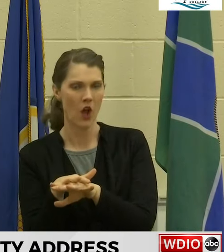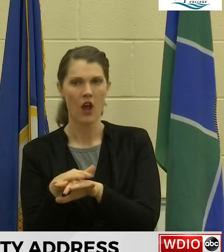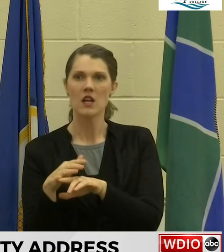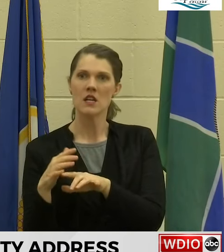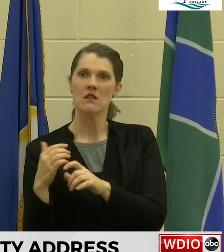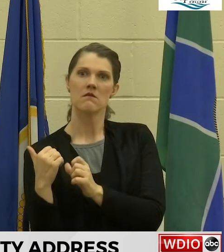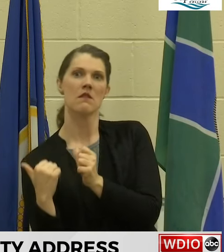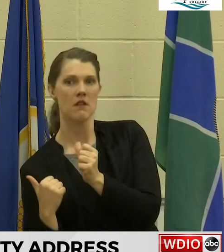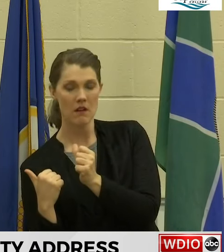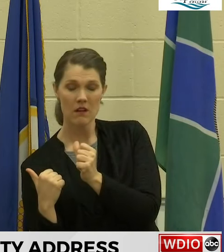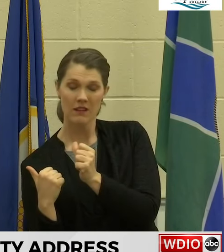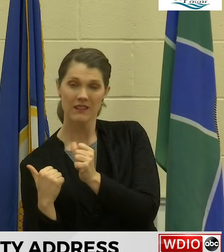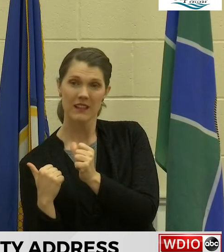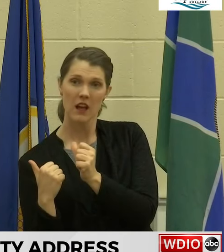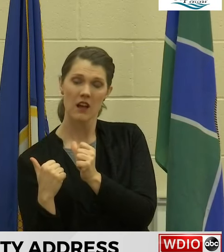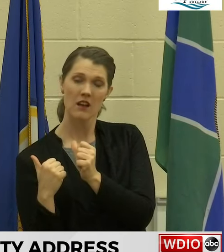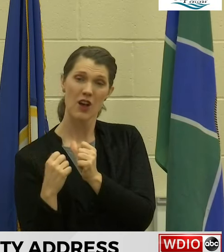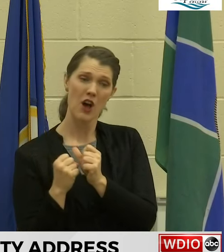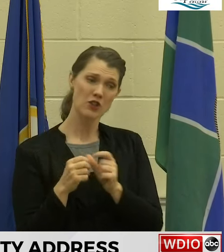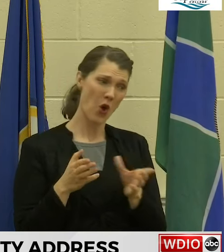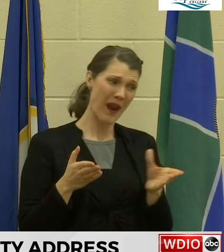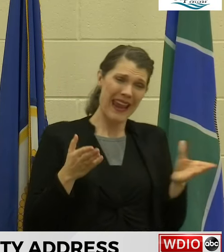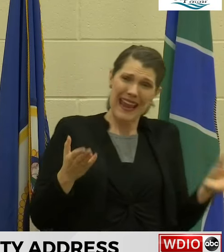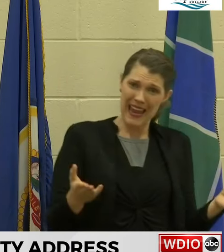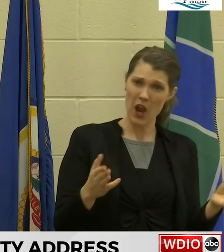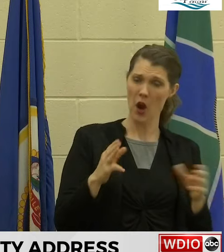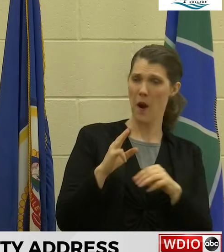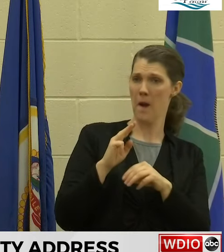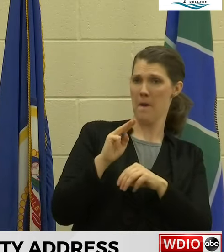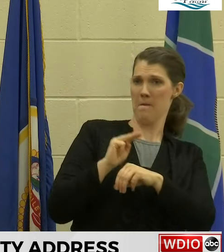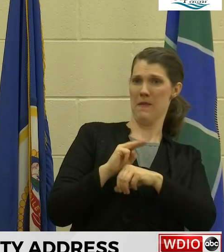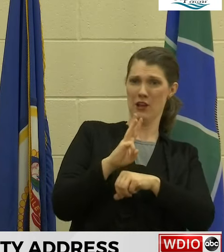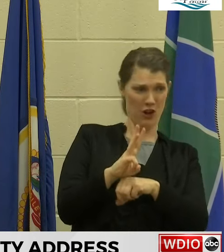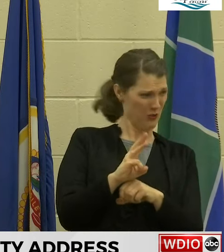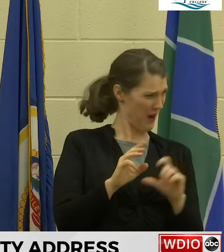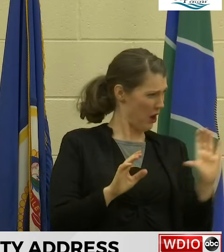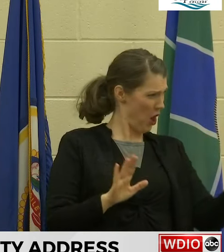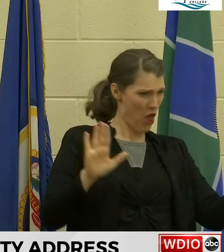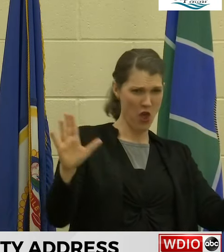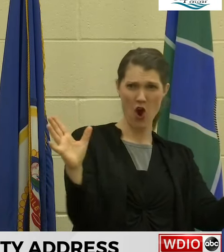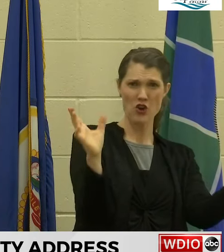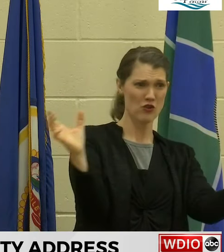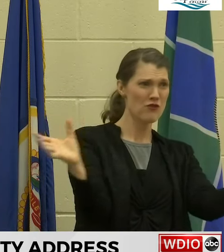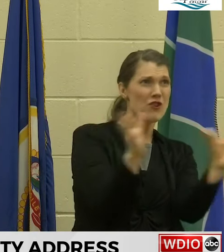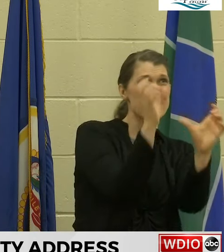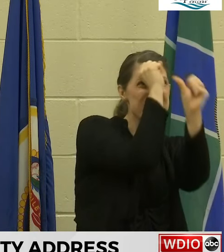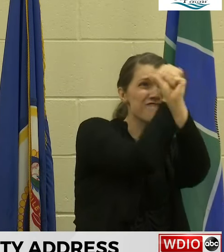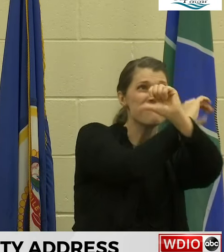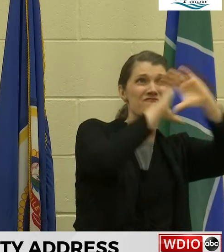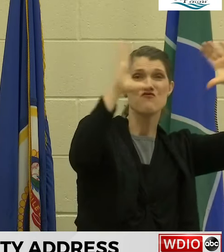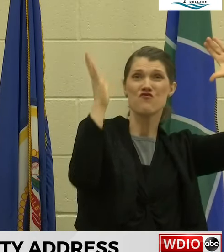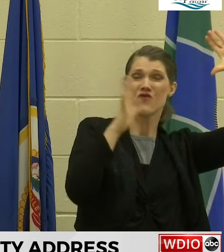Their tradition continues here today at Myers-Wilkins, deeply passionate teachers who